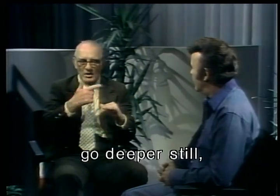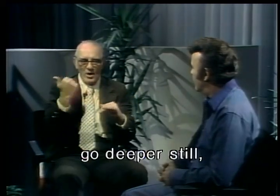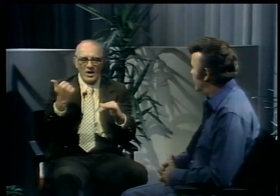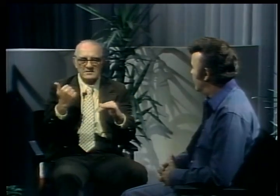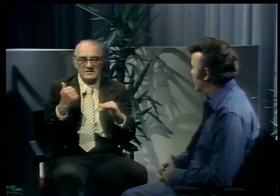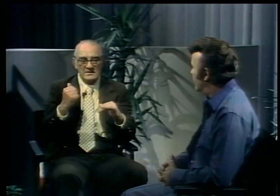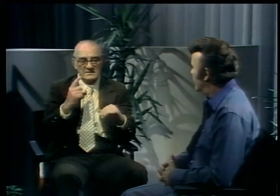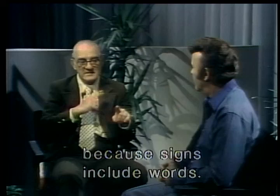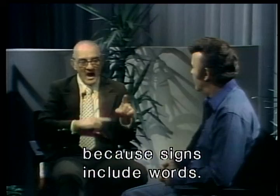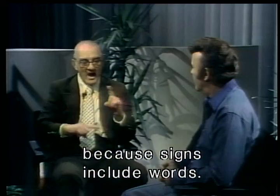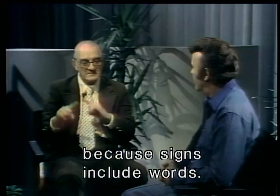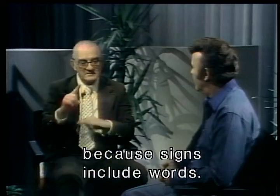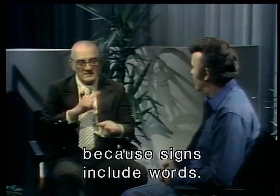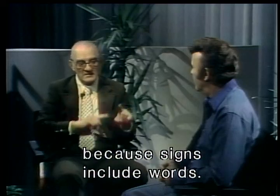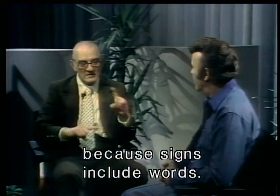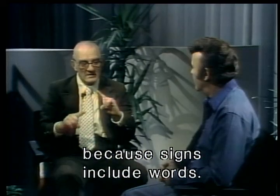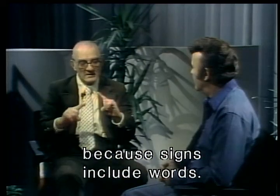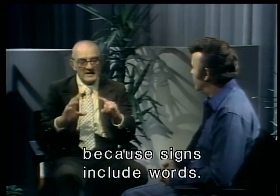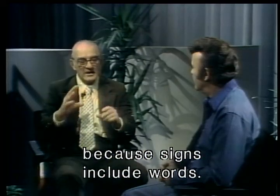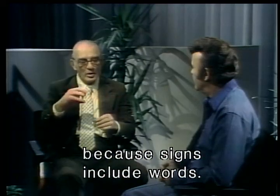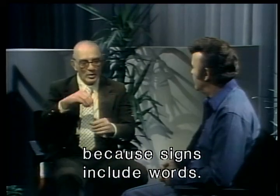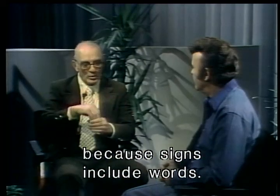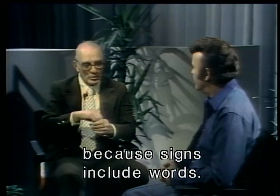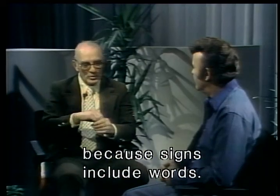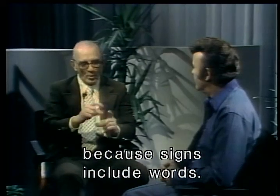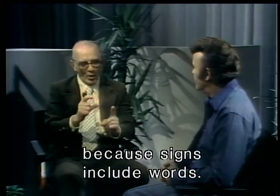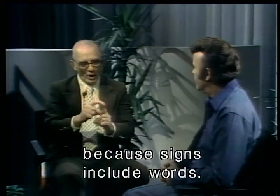because signs include words.